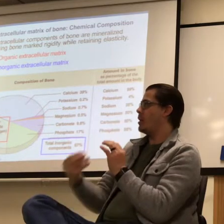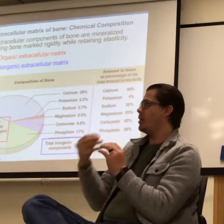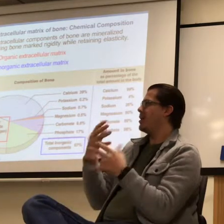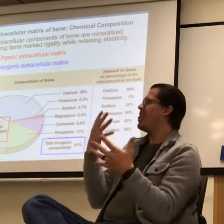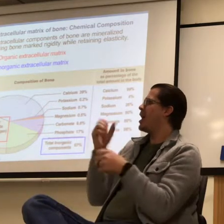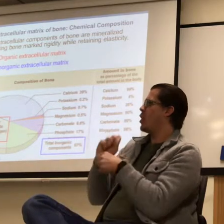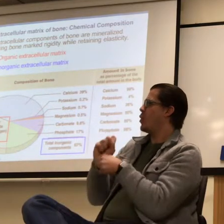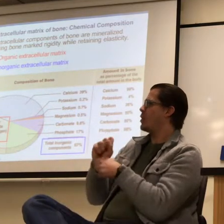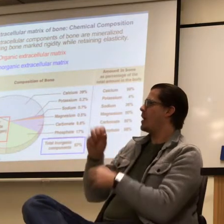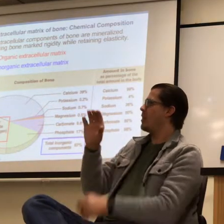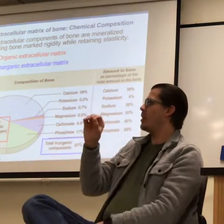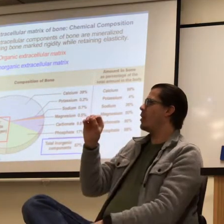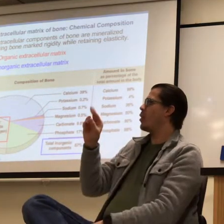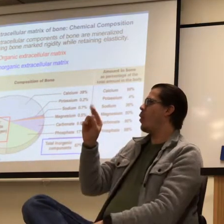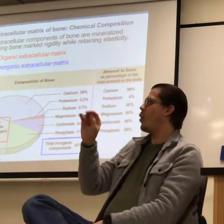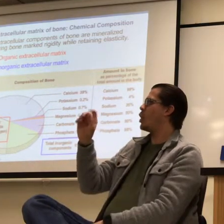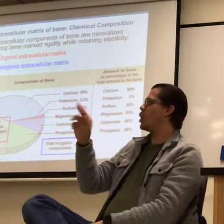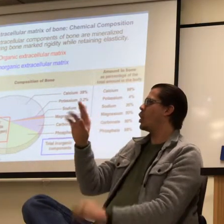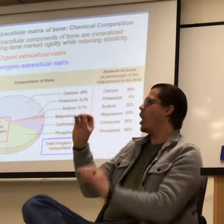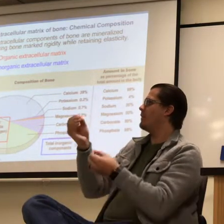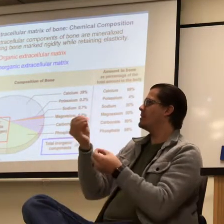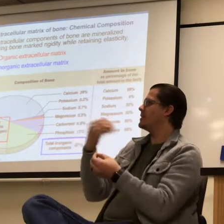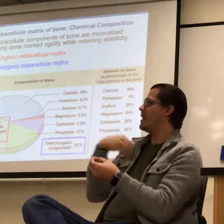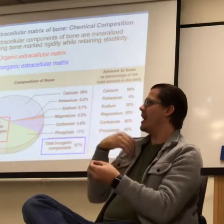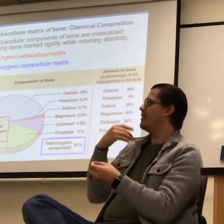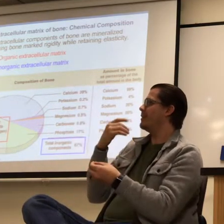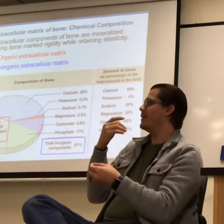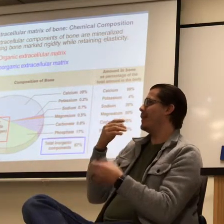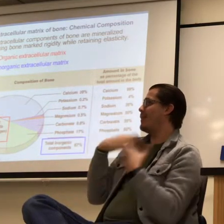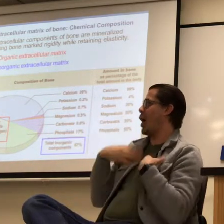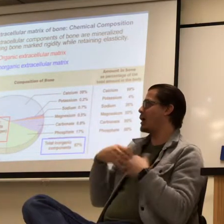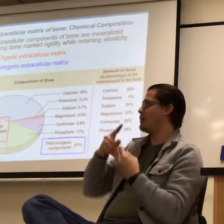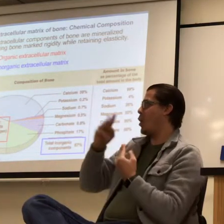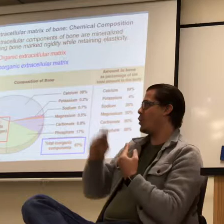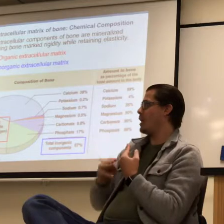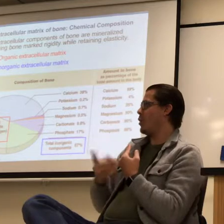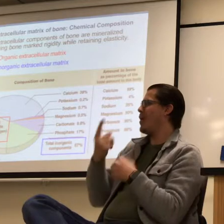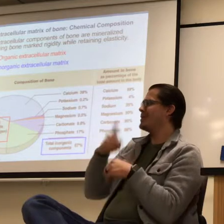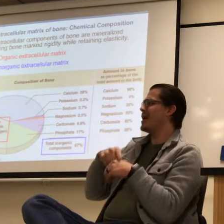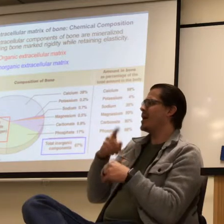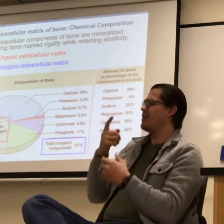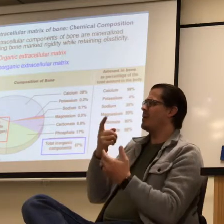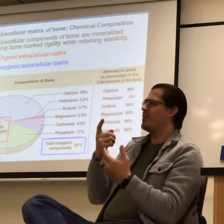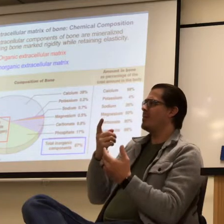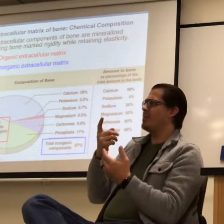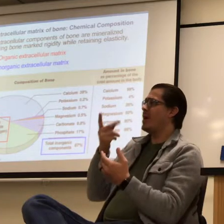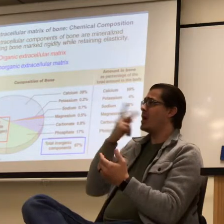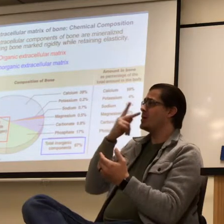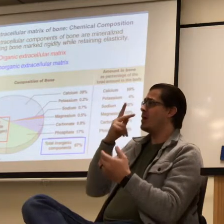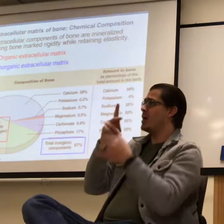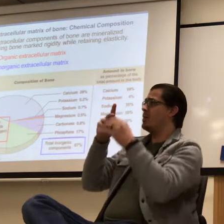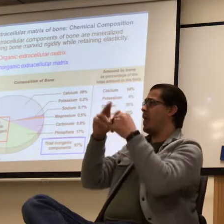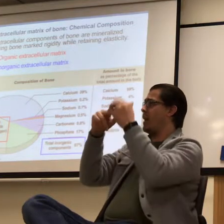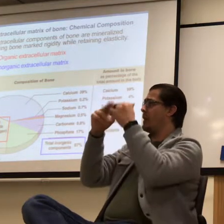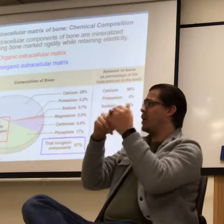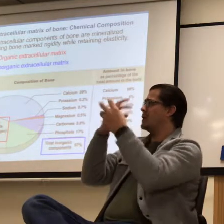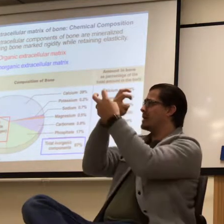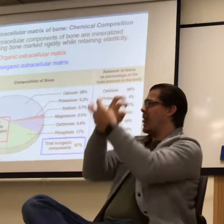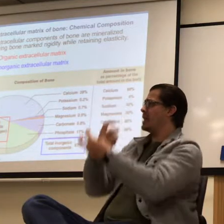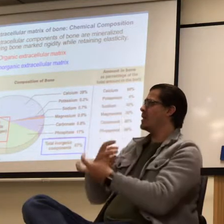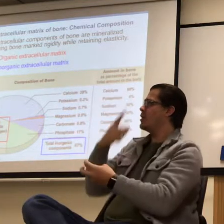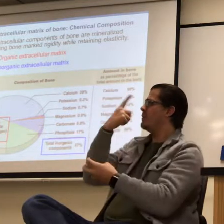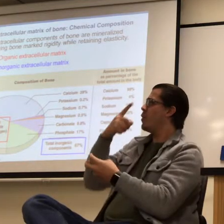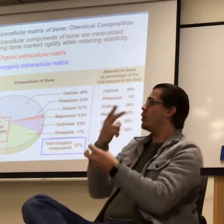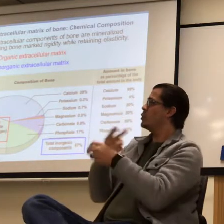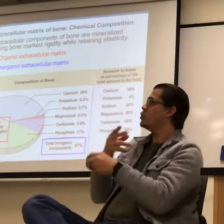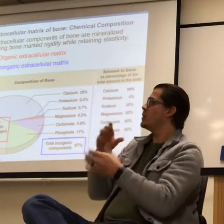work at the coroner's office where they have the donated body program, and one time I saw them prepare a skeleton for use in a